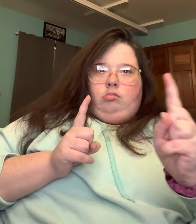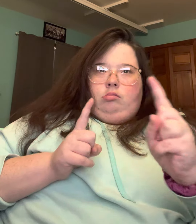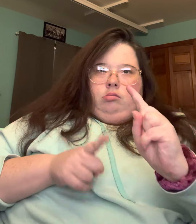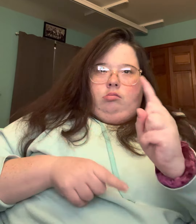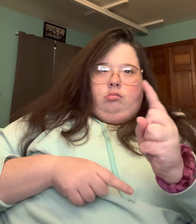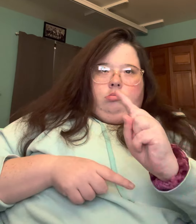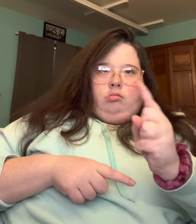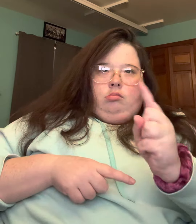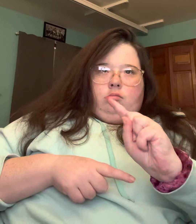where?